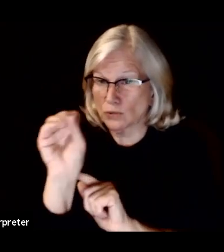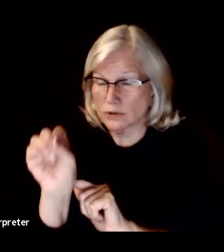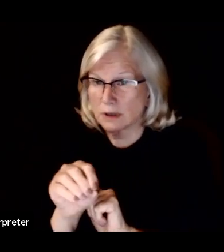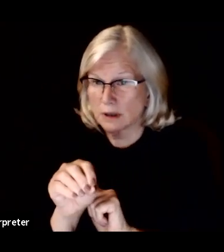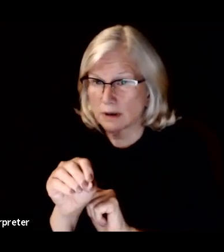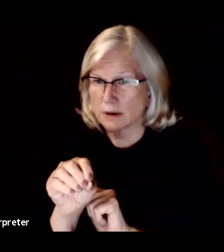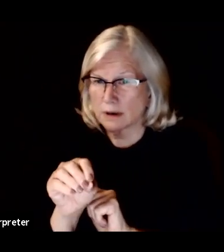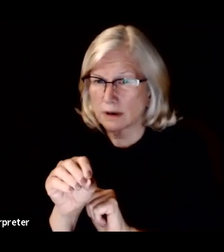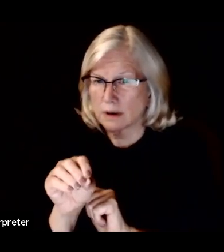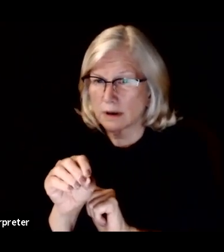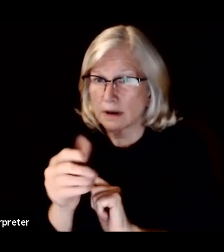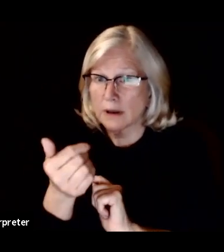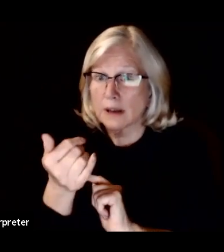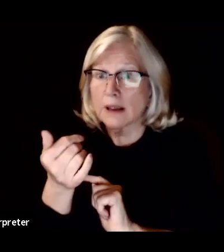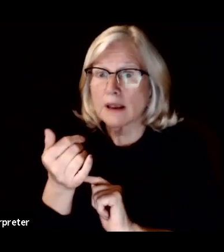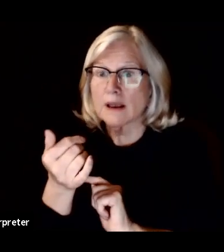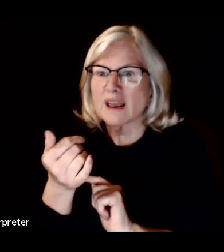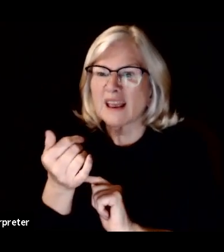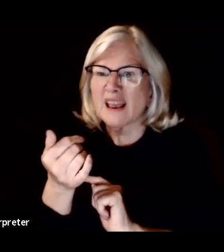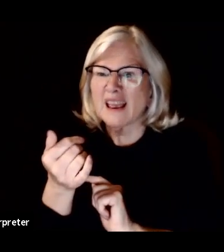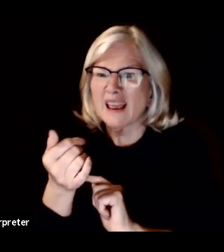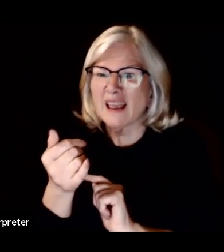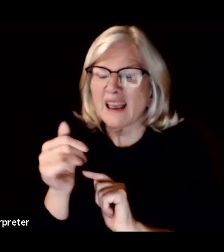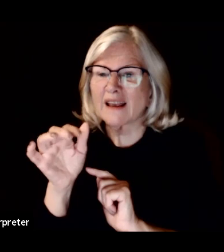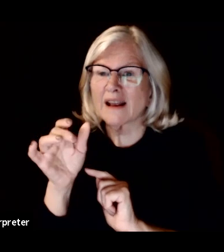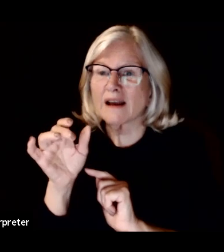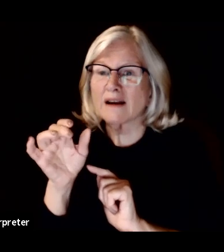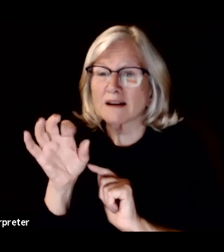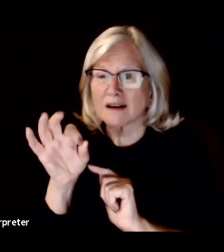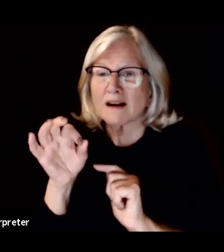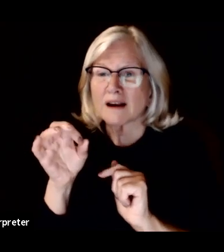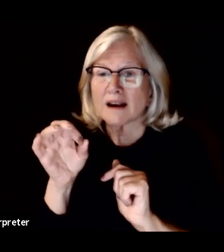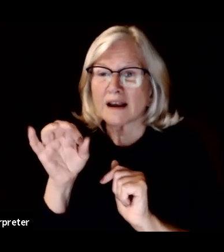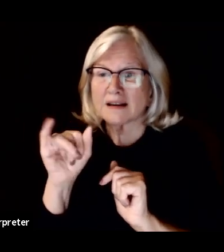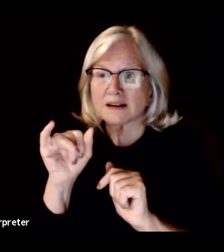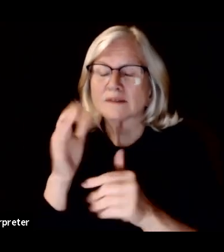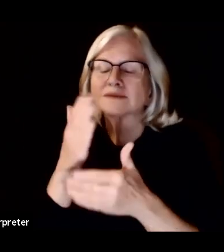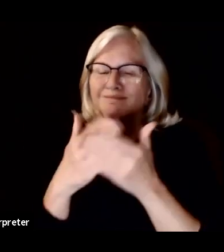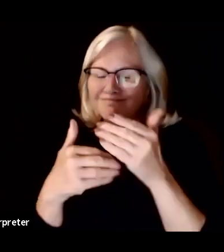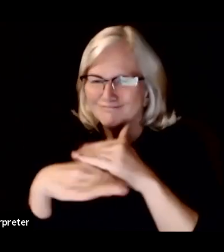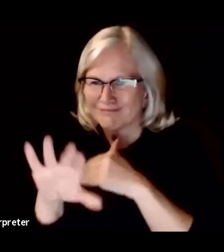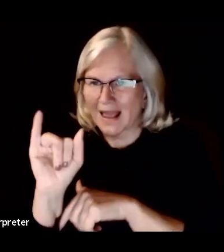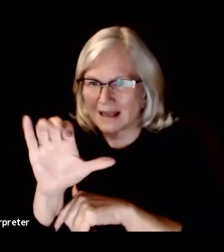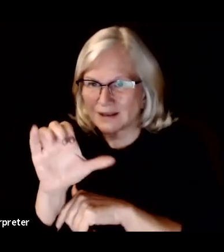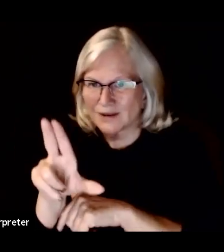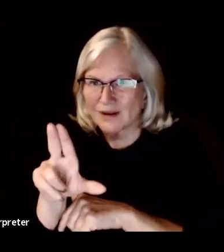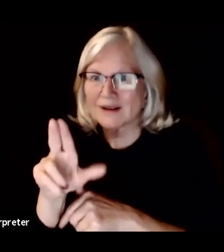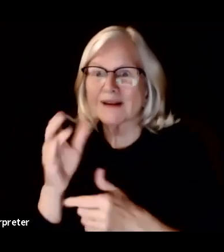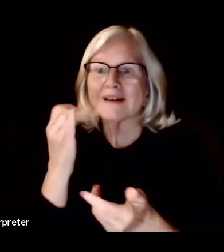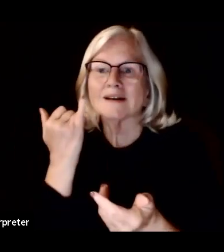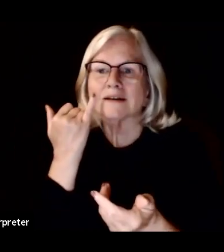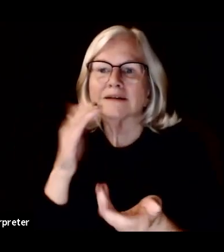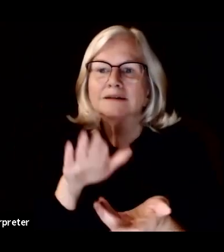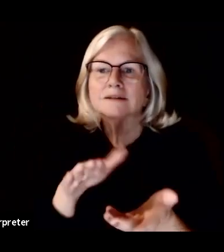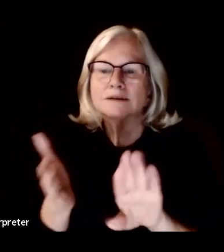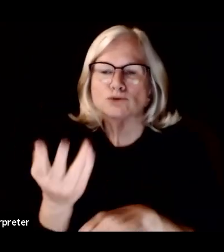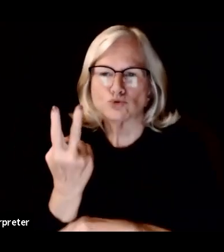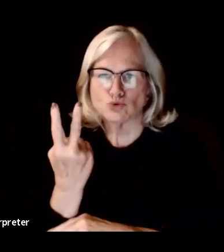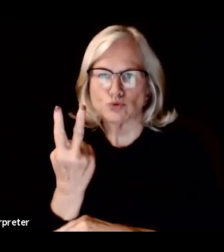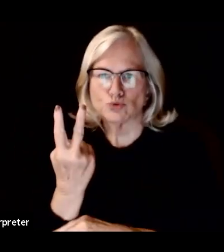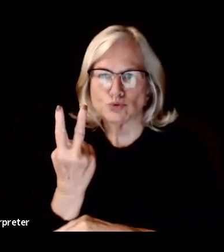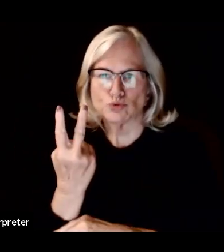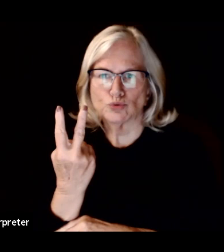or 9%, were admitted to the ICU. There were 2 fatalities. However, one of those deaths did not necessarily